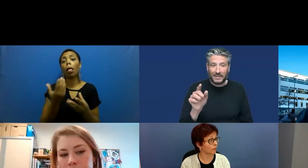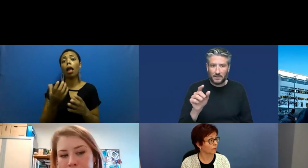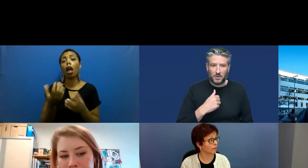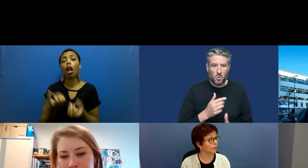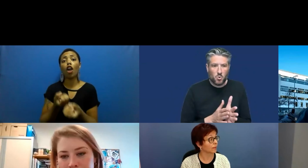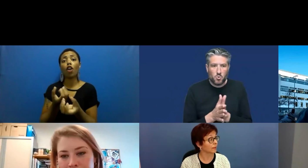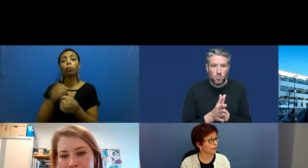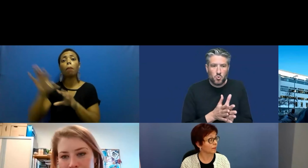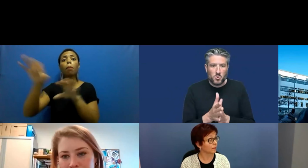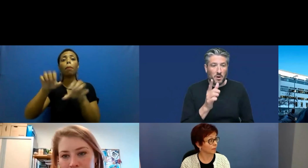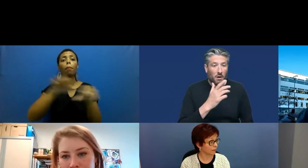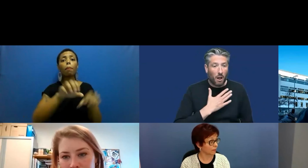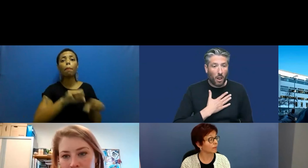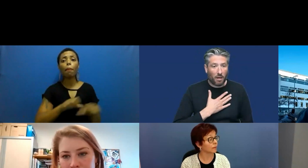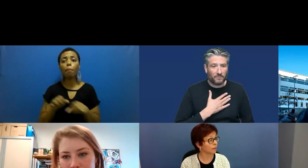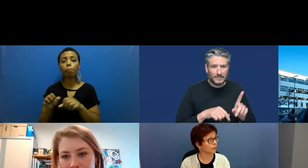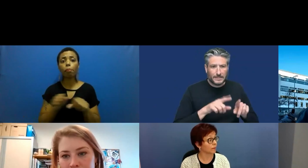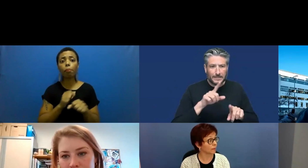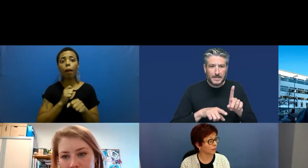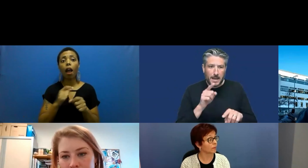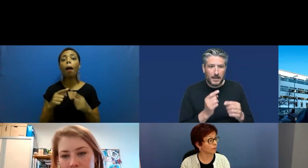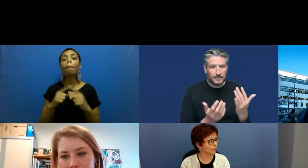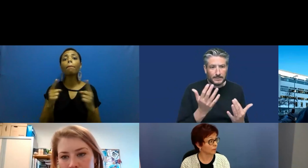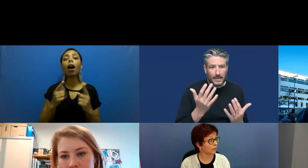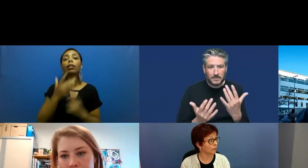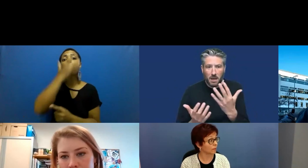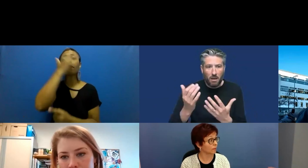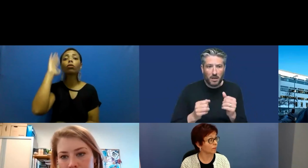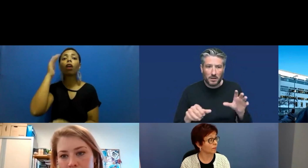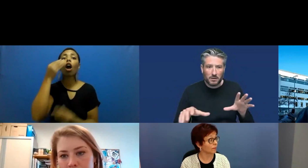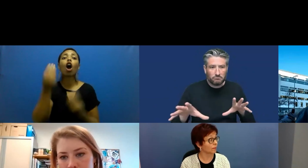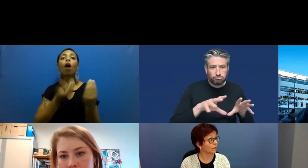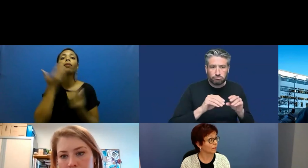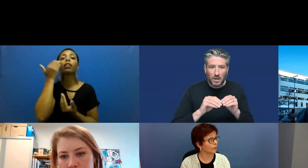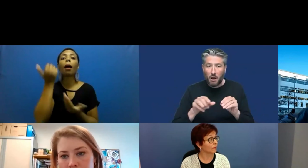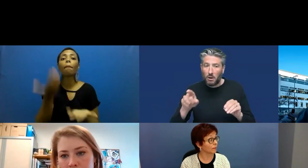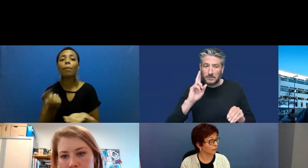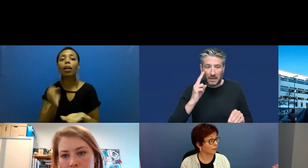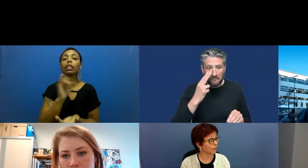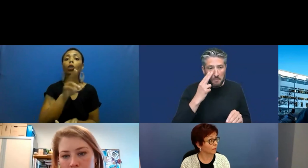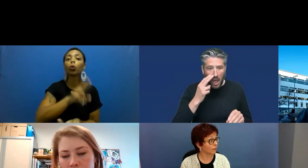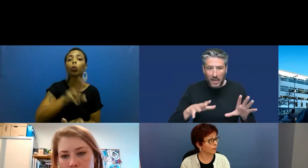of what persons with deafblindness can use in order to target specialized